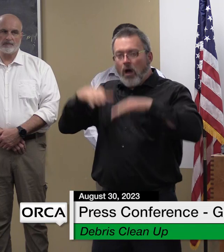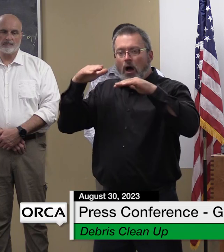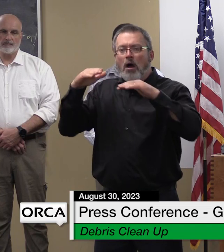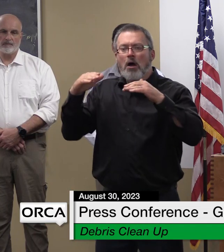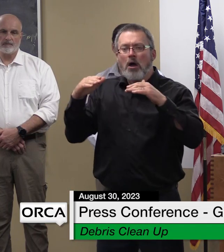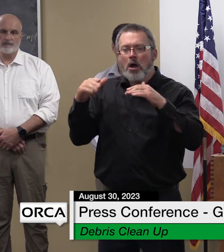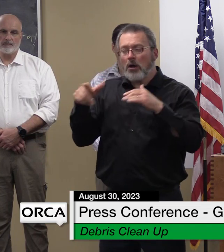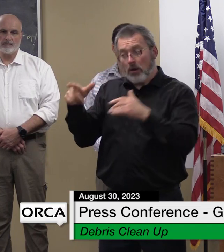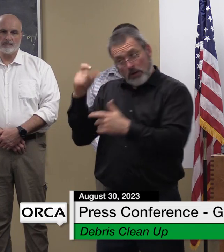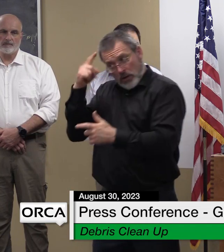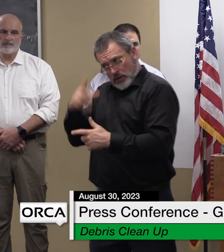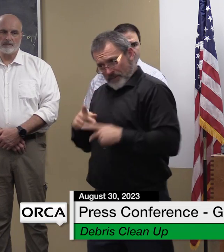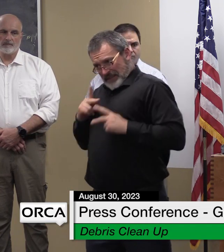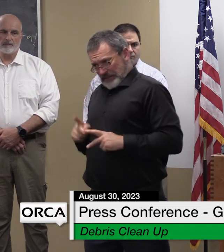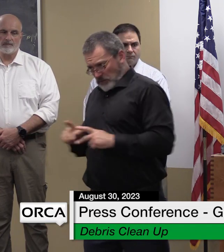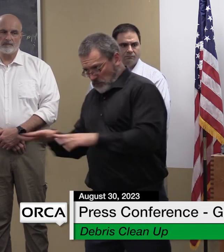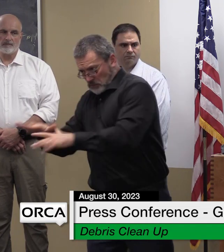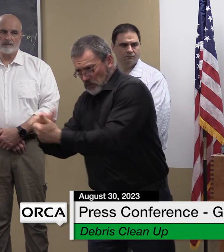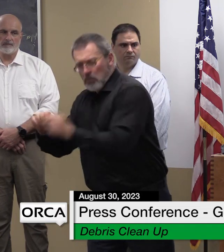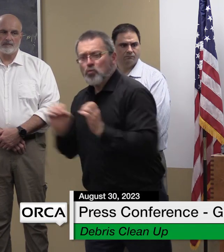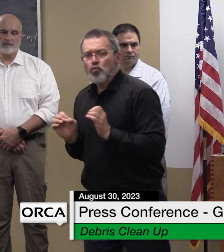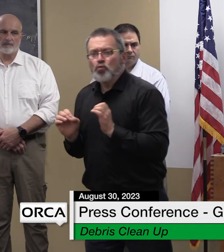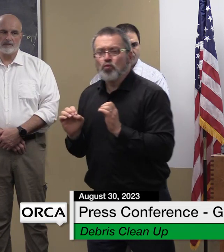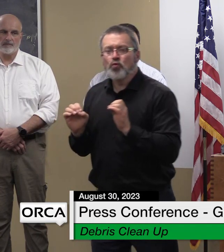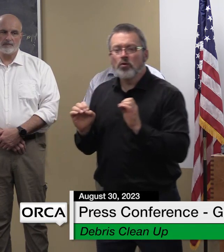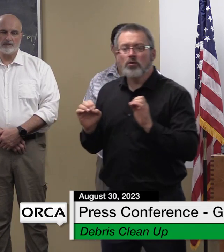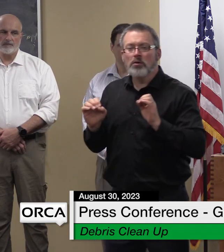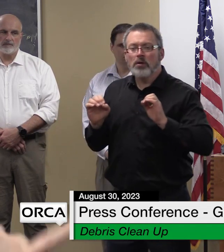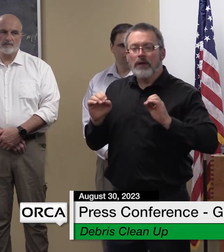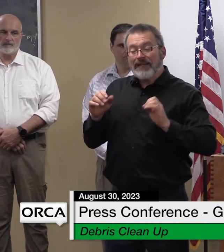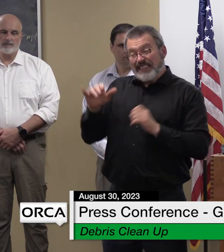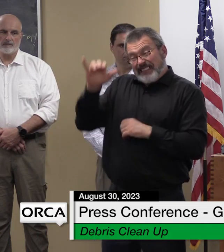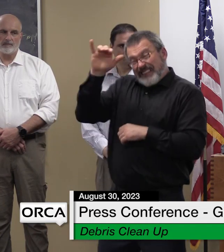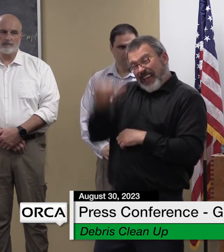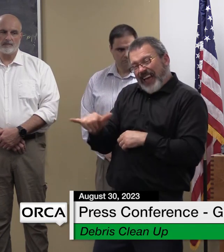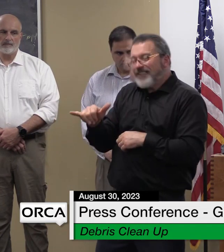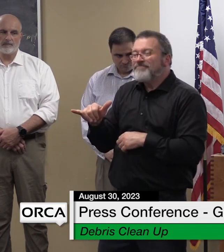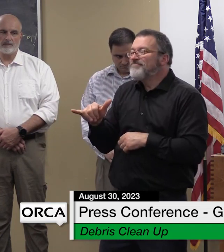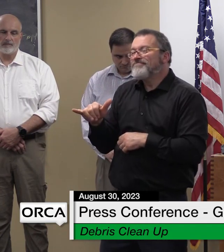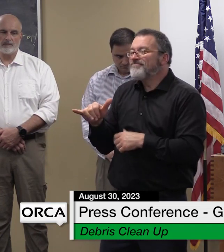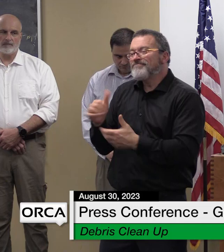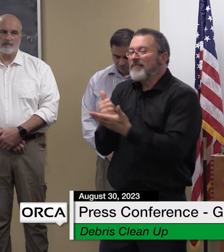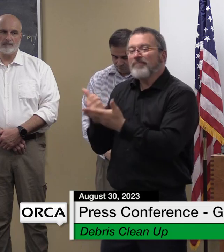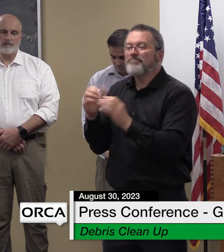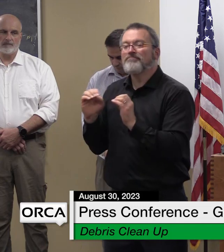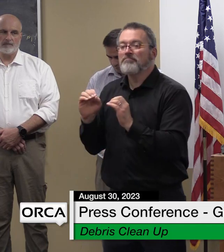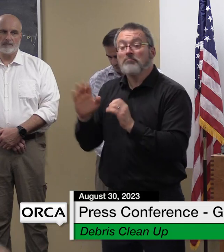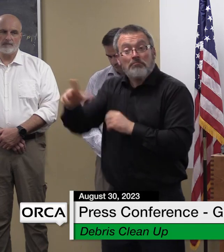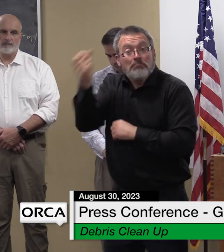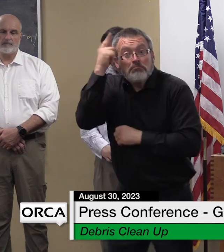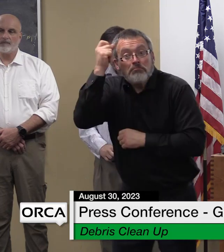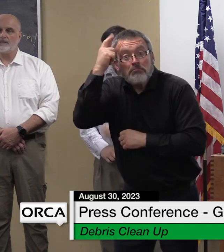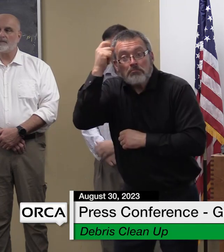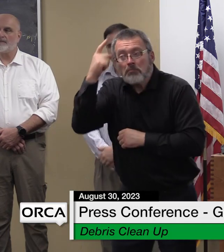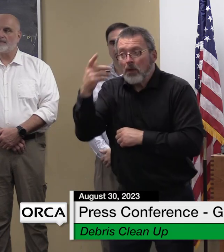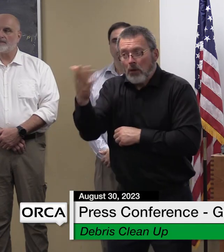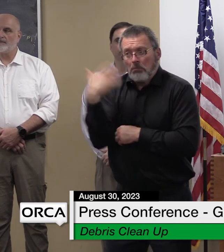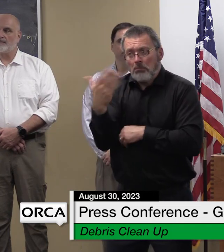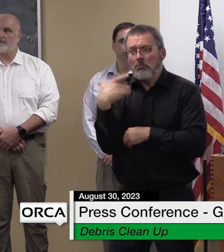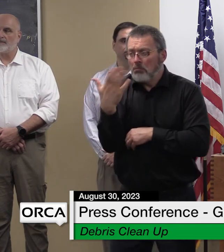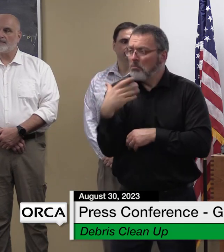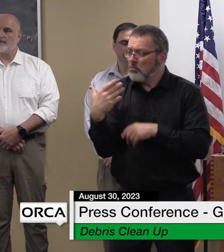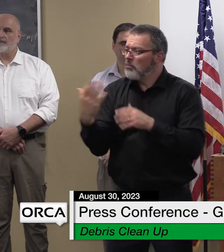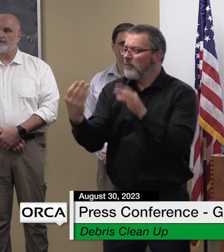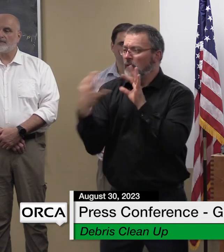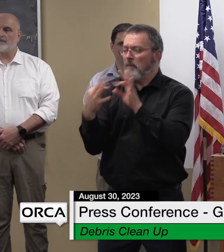to address this need at this time, we are collecting data from the business community on any economic harm